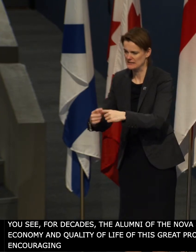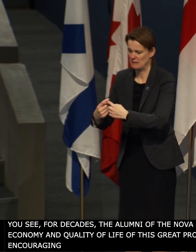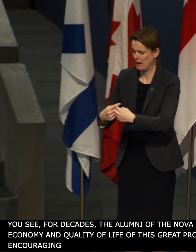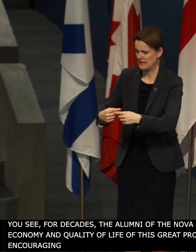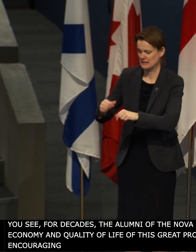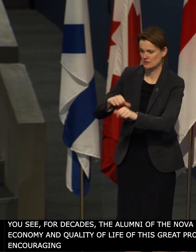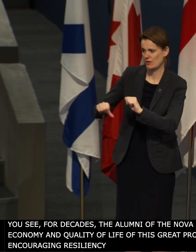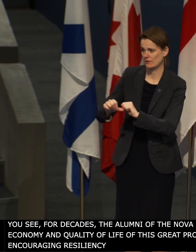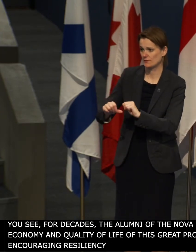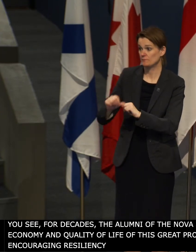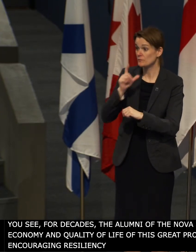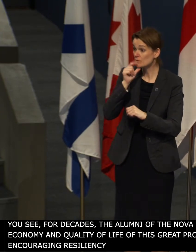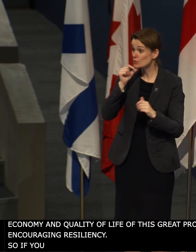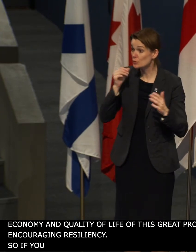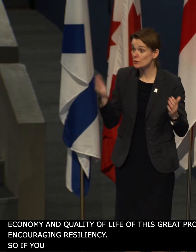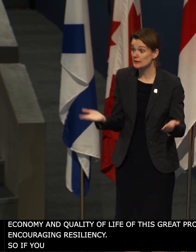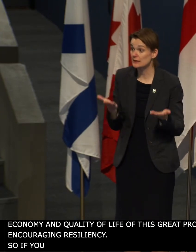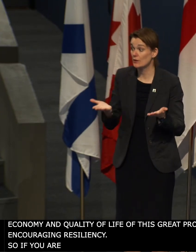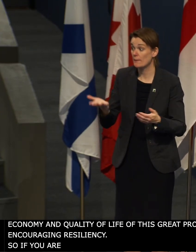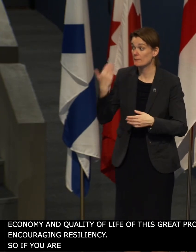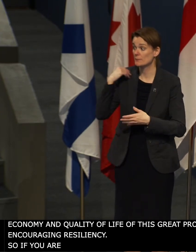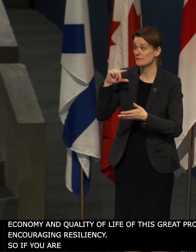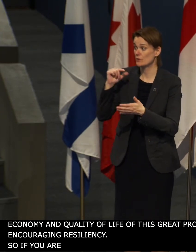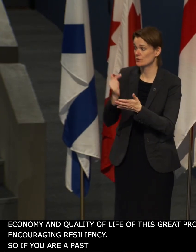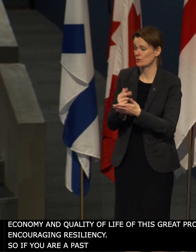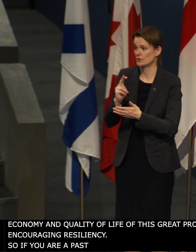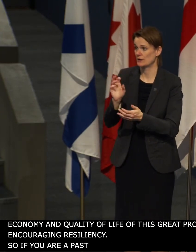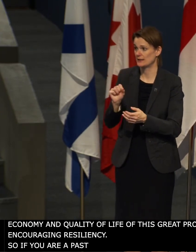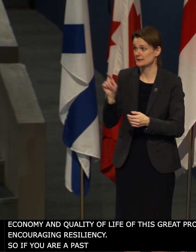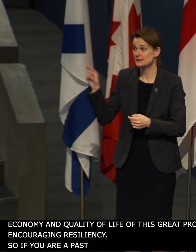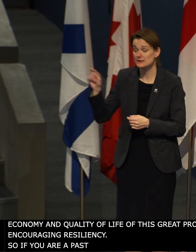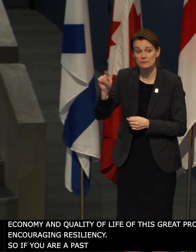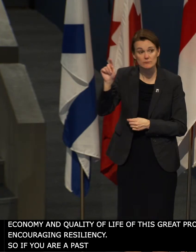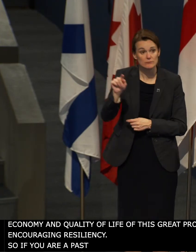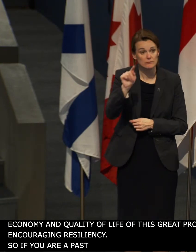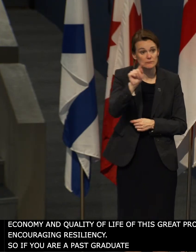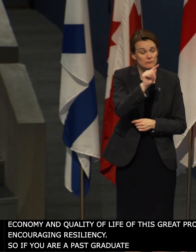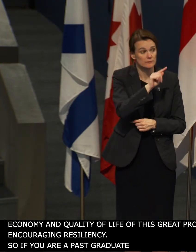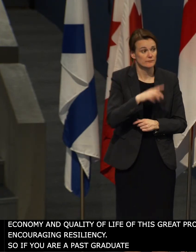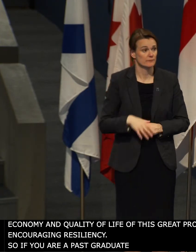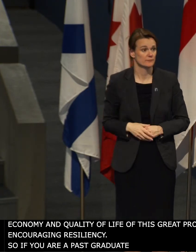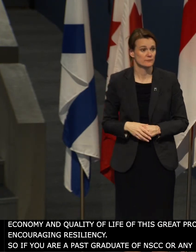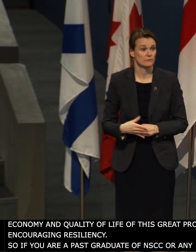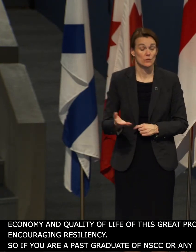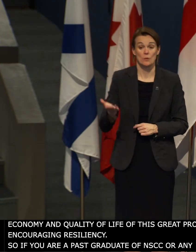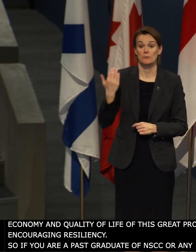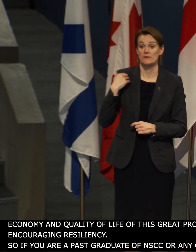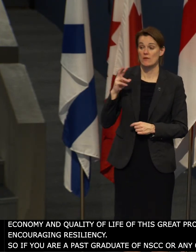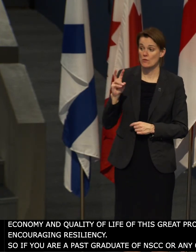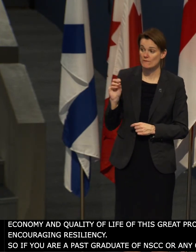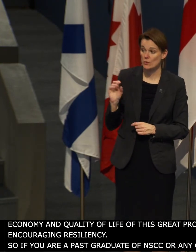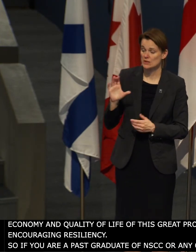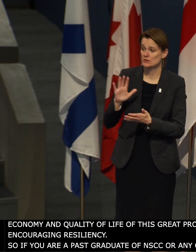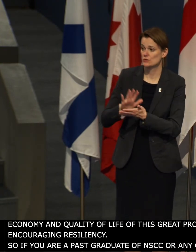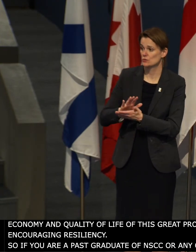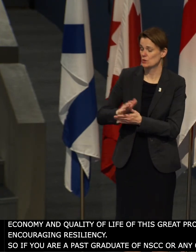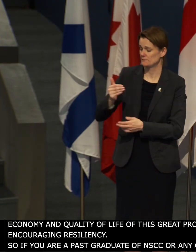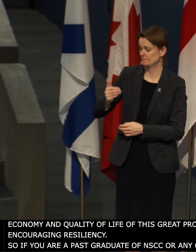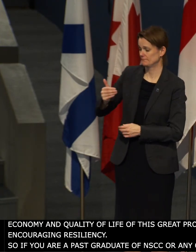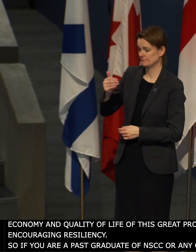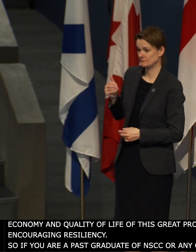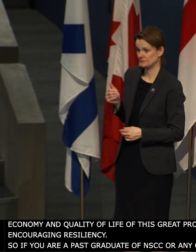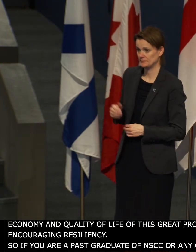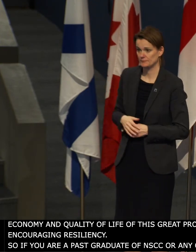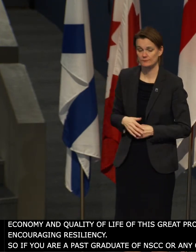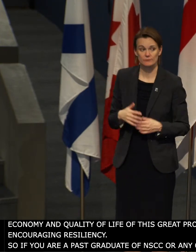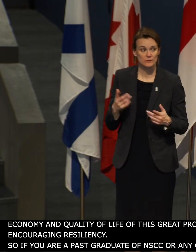are a past graduate of NSCC or any of our predecessor institutions or schools, or